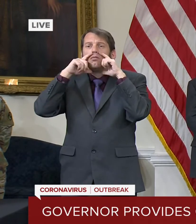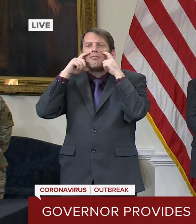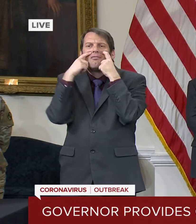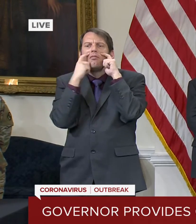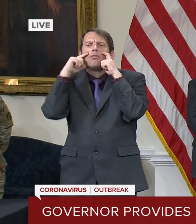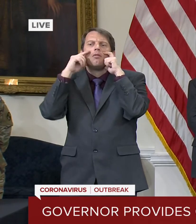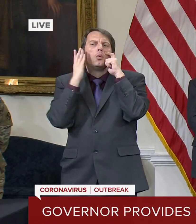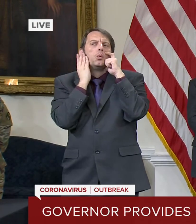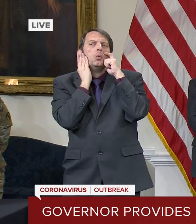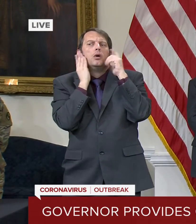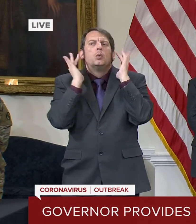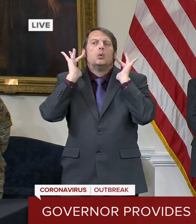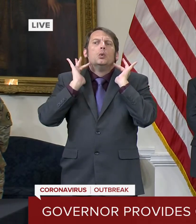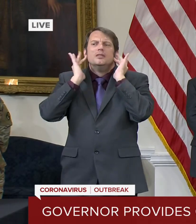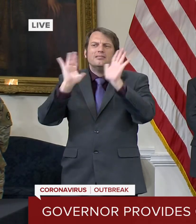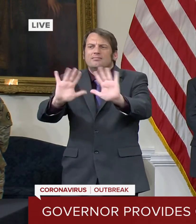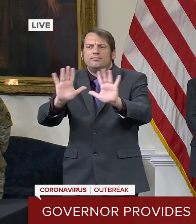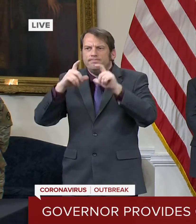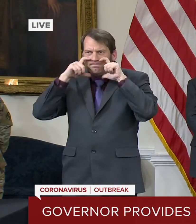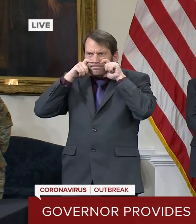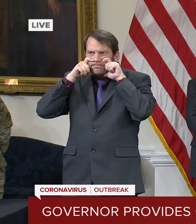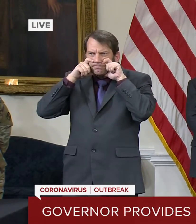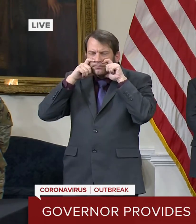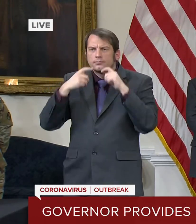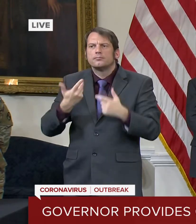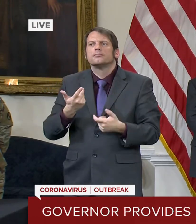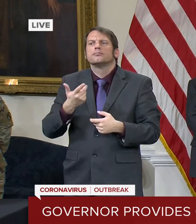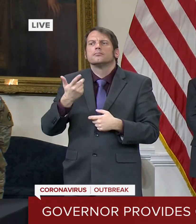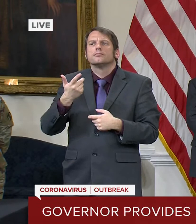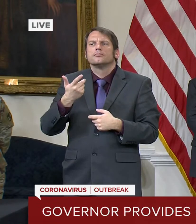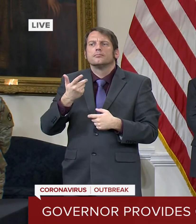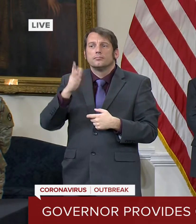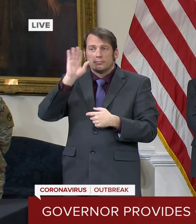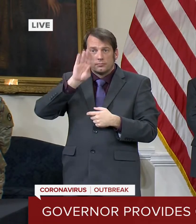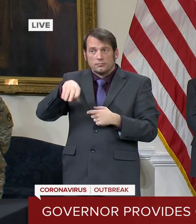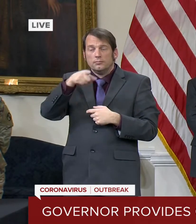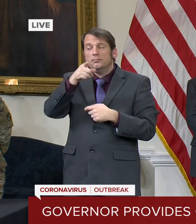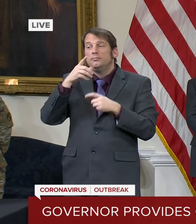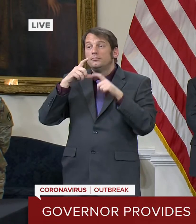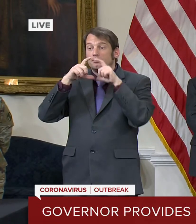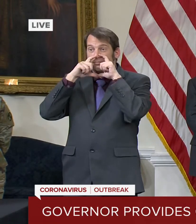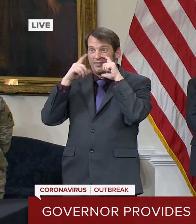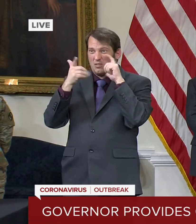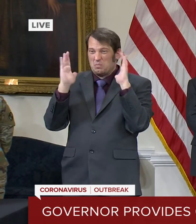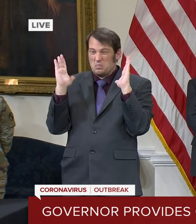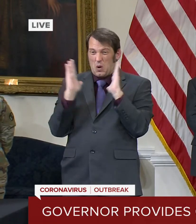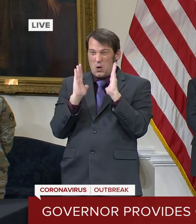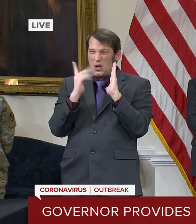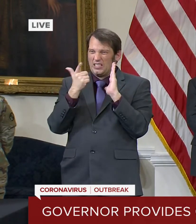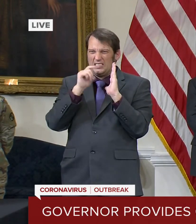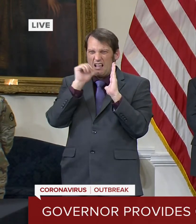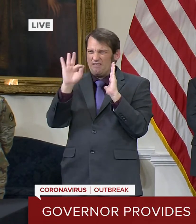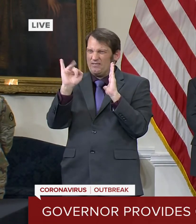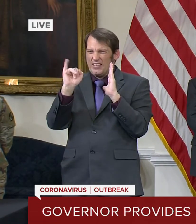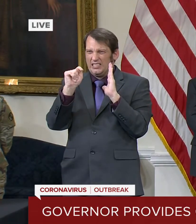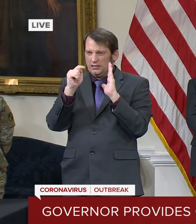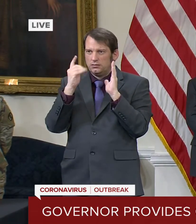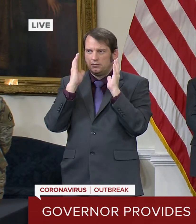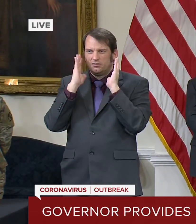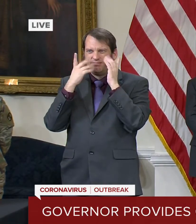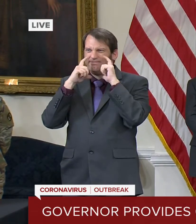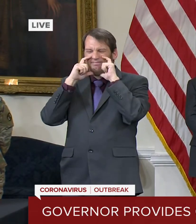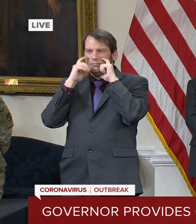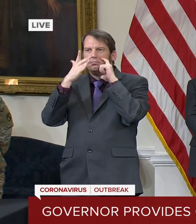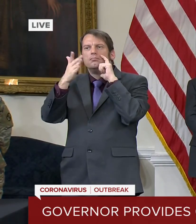2, if your mask doesn't fit, consider folding in the sides, knotting in the ears to allow a snug fit, or layering